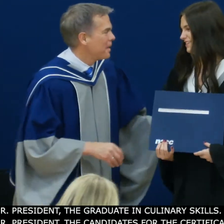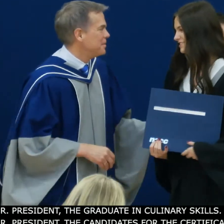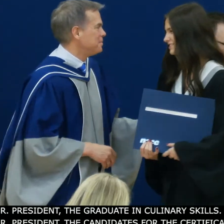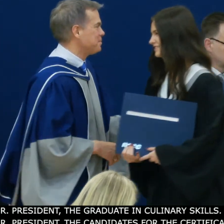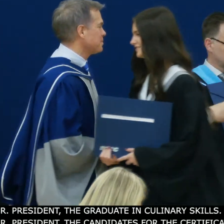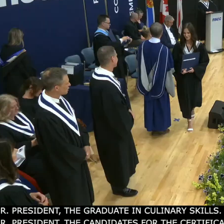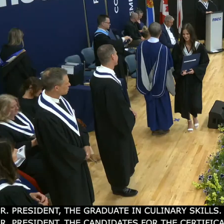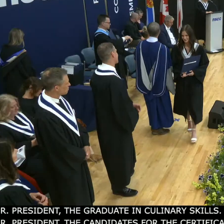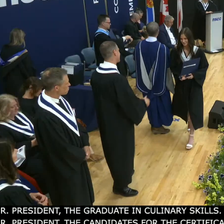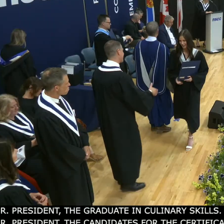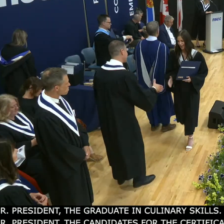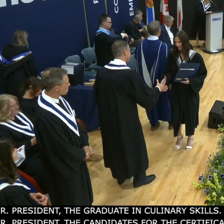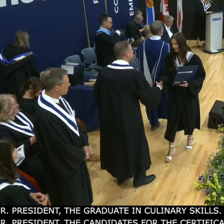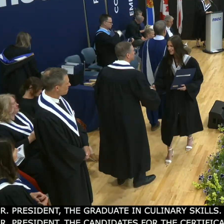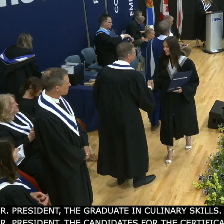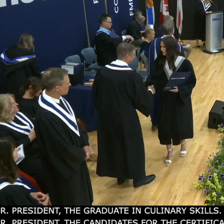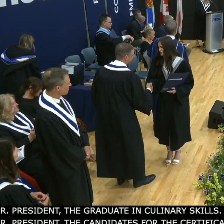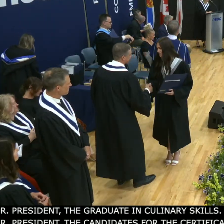Maya Russell.